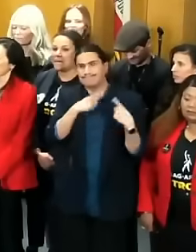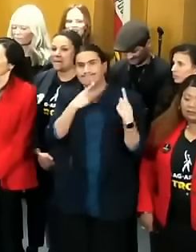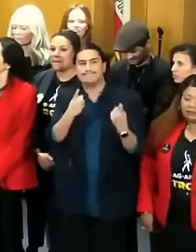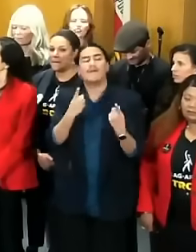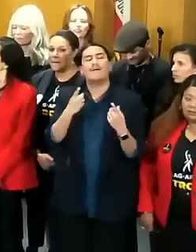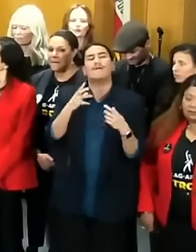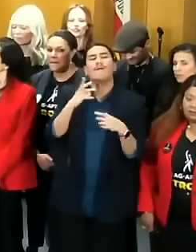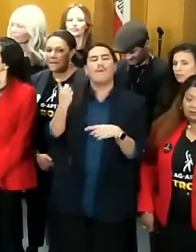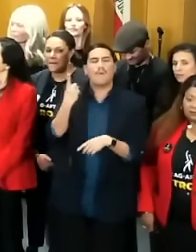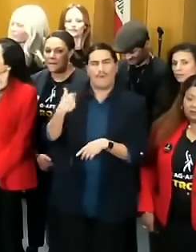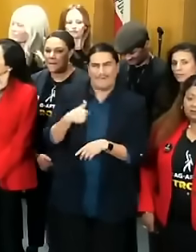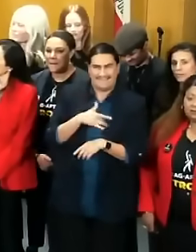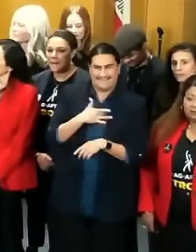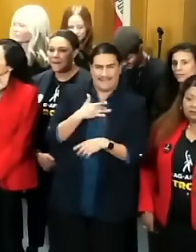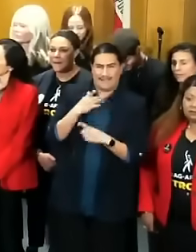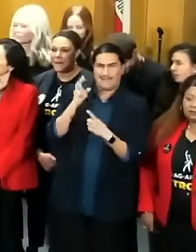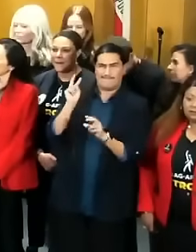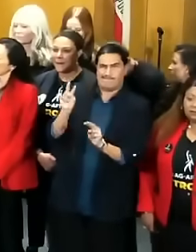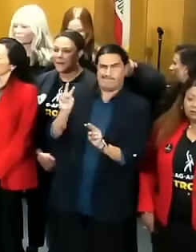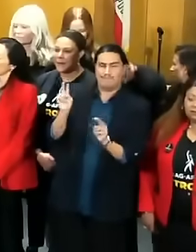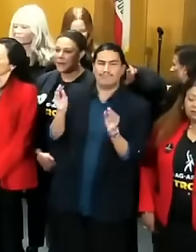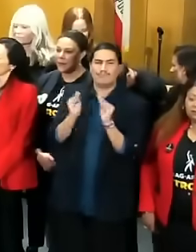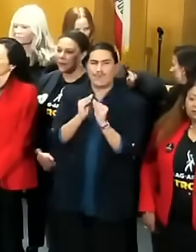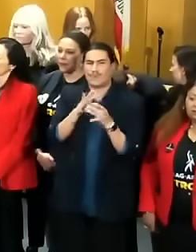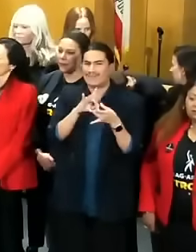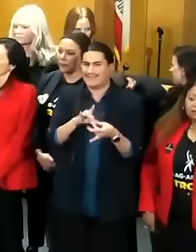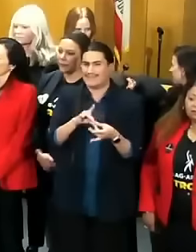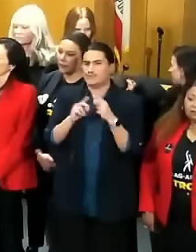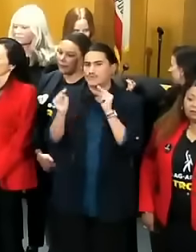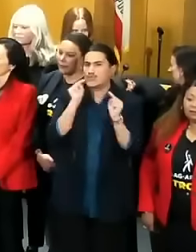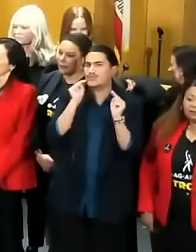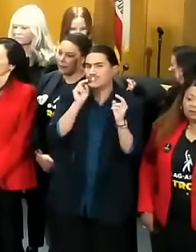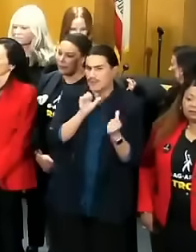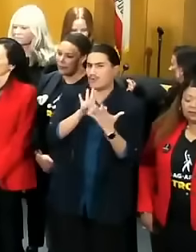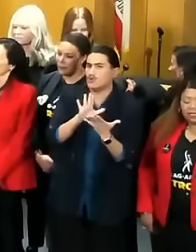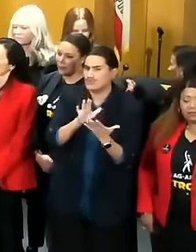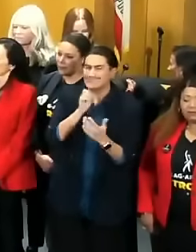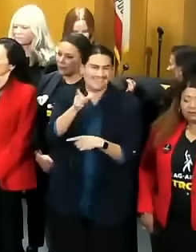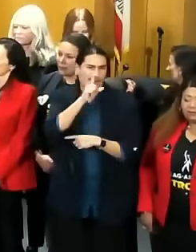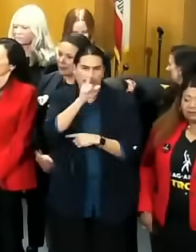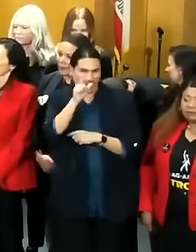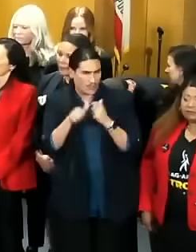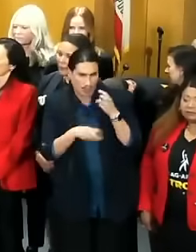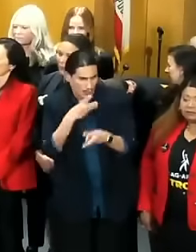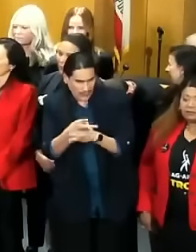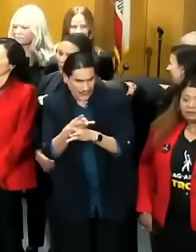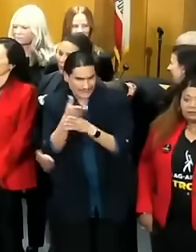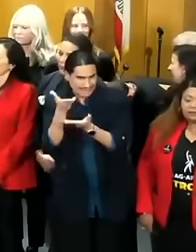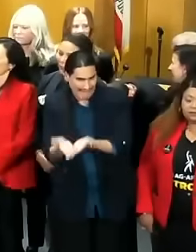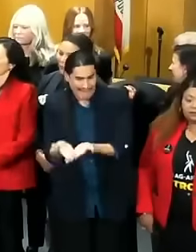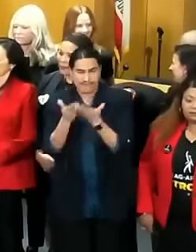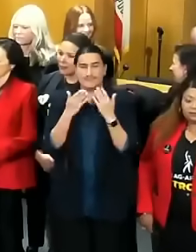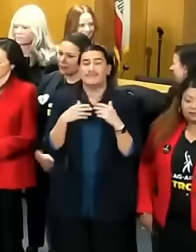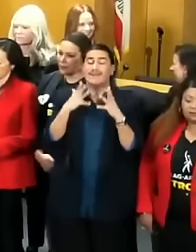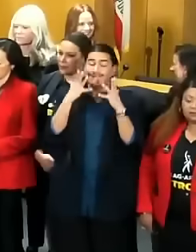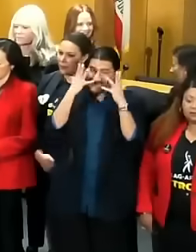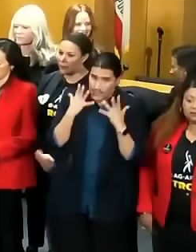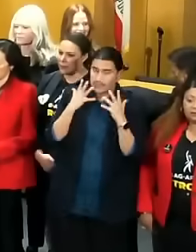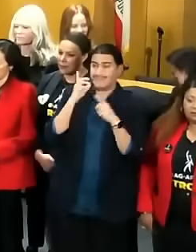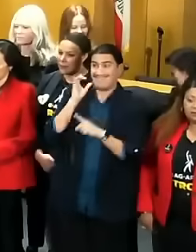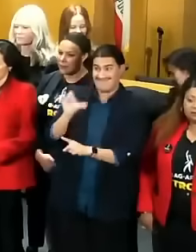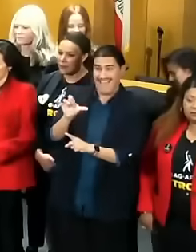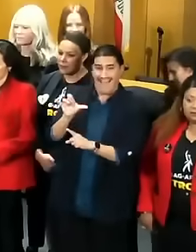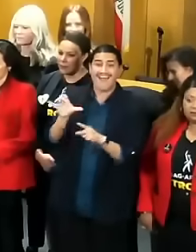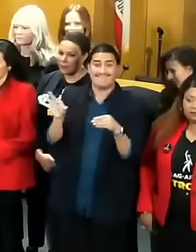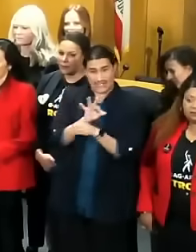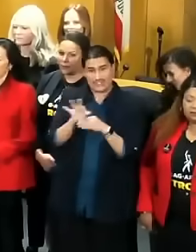have always felt was more of a negotiating tactic than a reality. And unfortunately, it's been a reality that